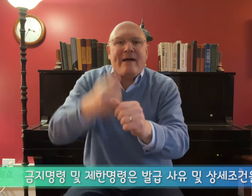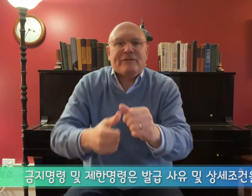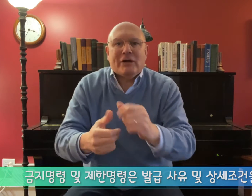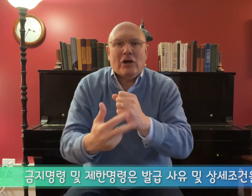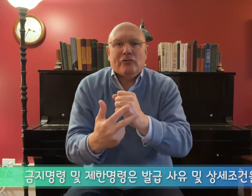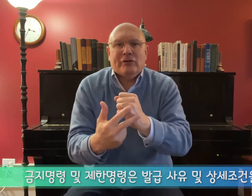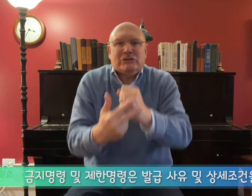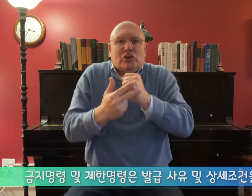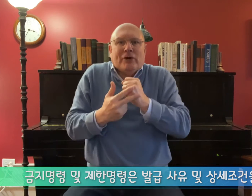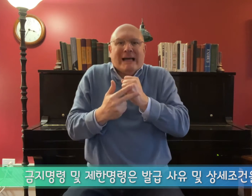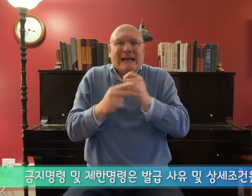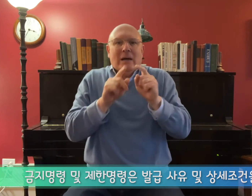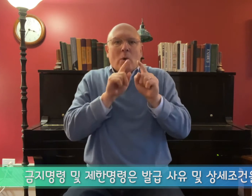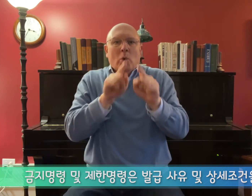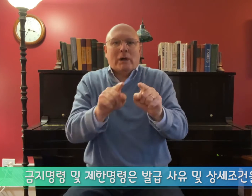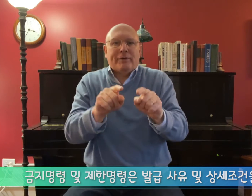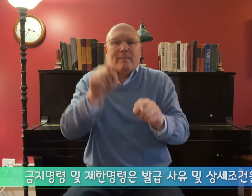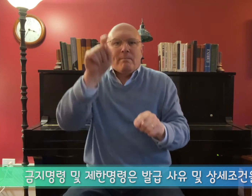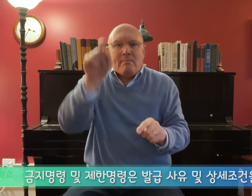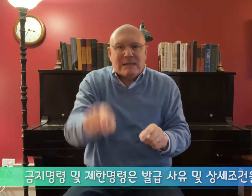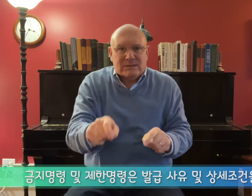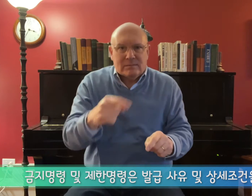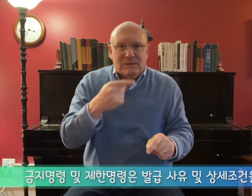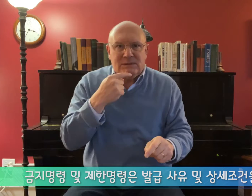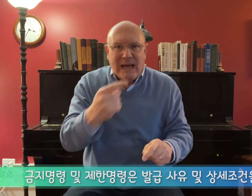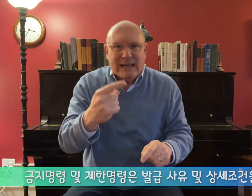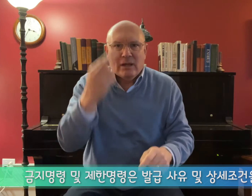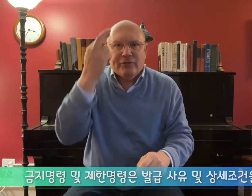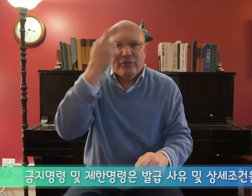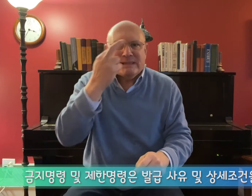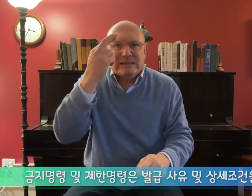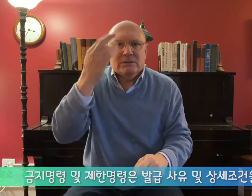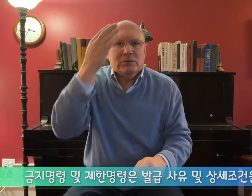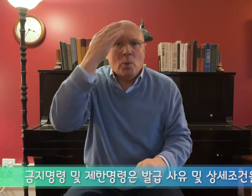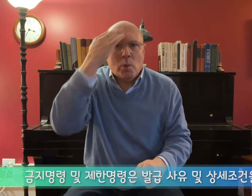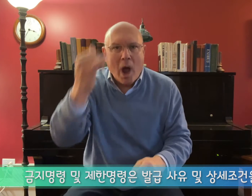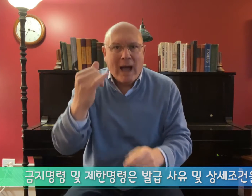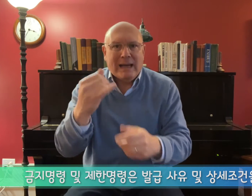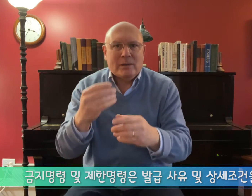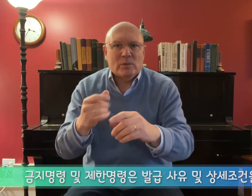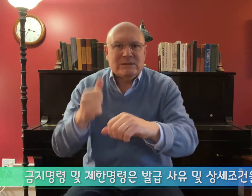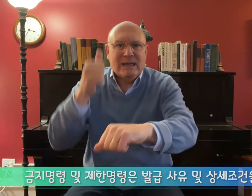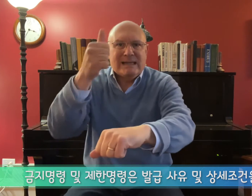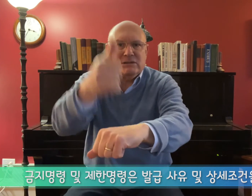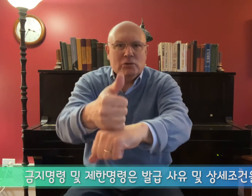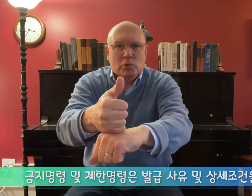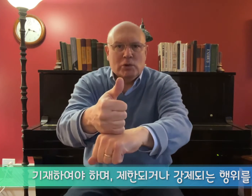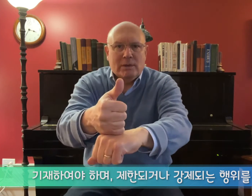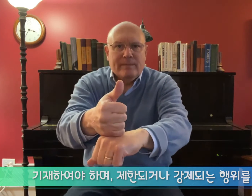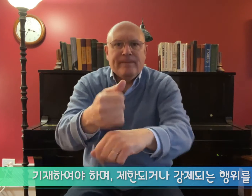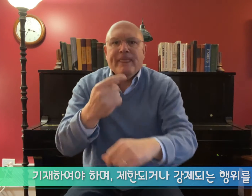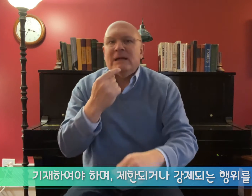an injunction and every restraining order must state the reasons why it was